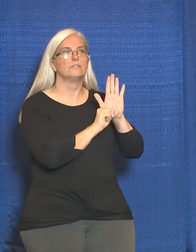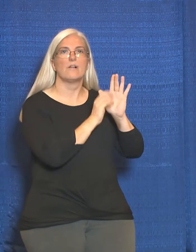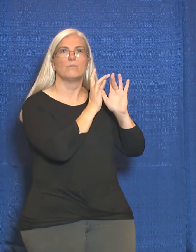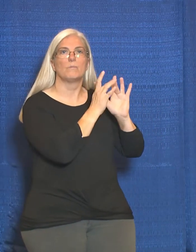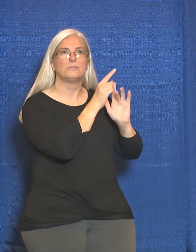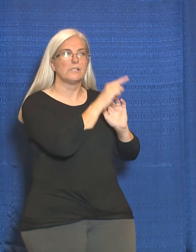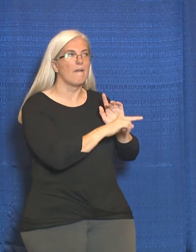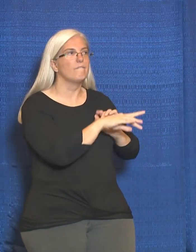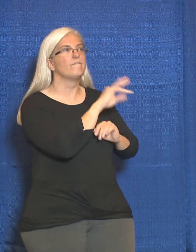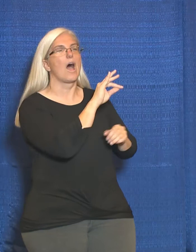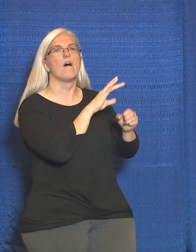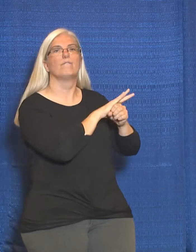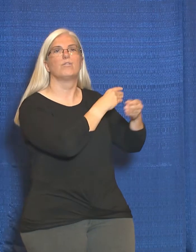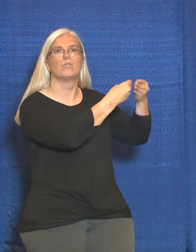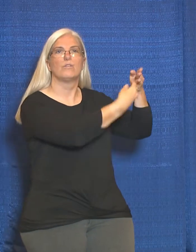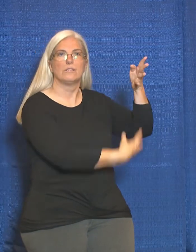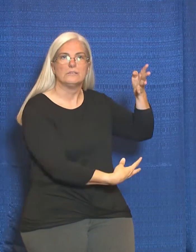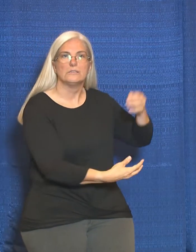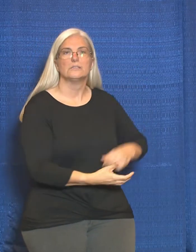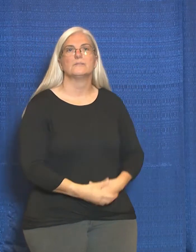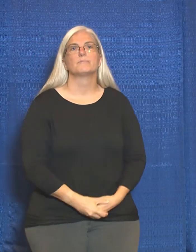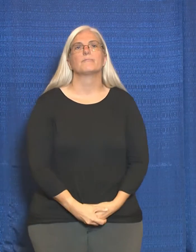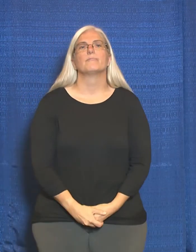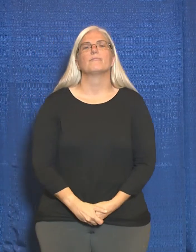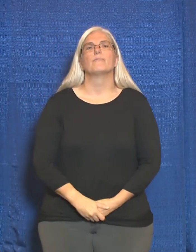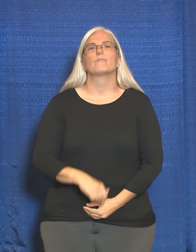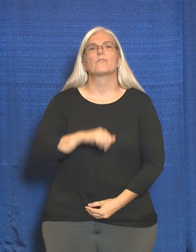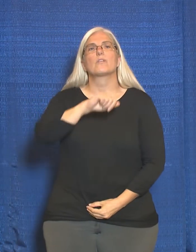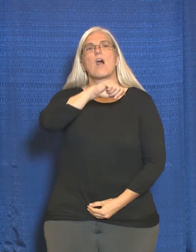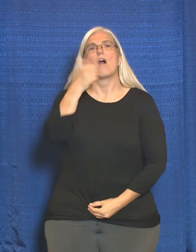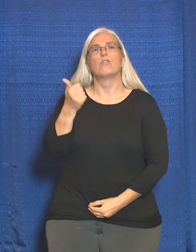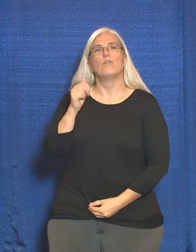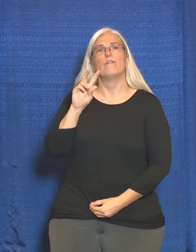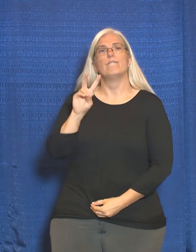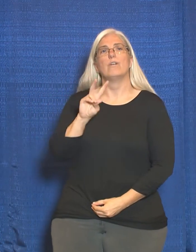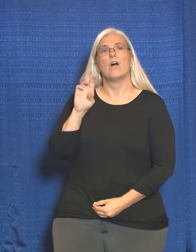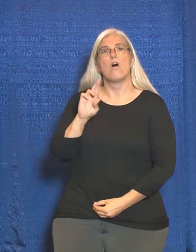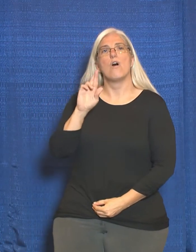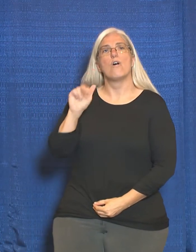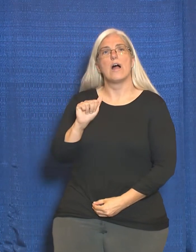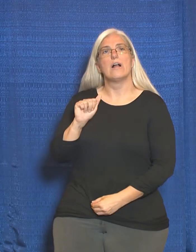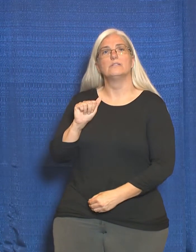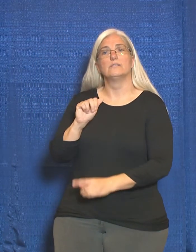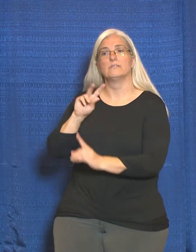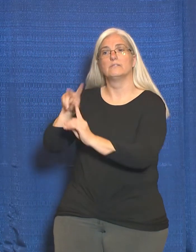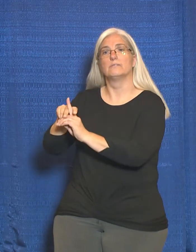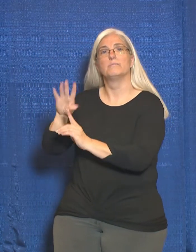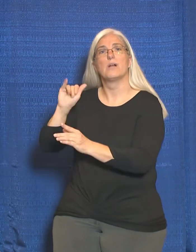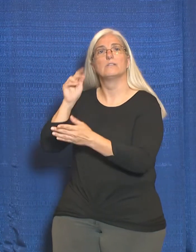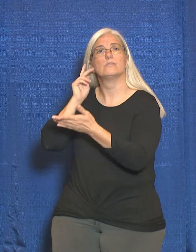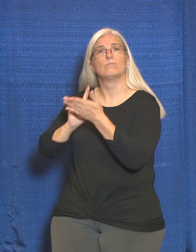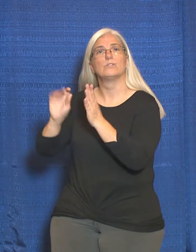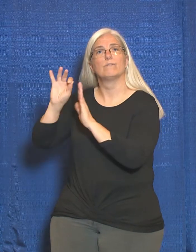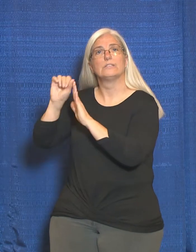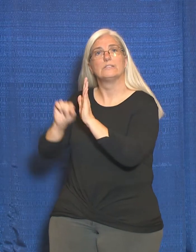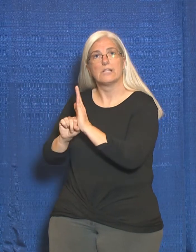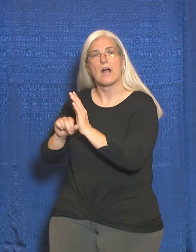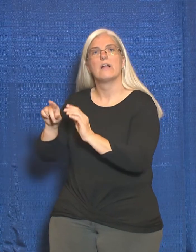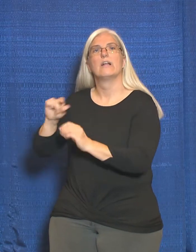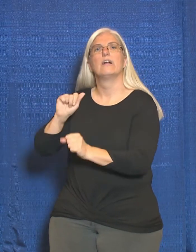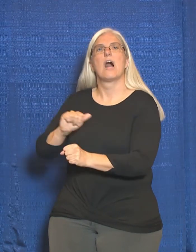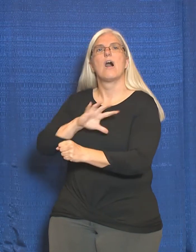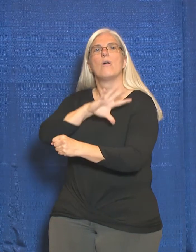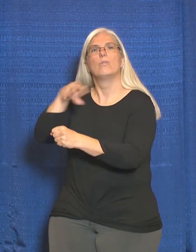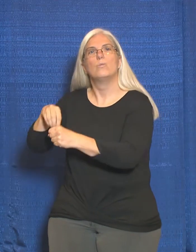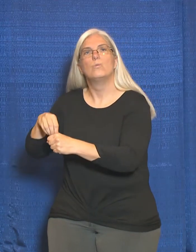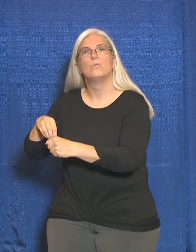found online at the Secretary of State's website. Other VRAs include Armed Forces Recruitment Offices, the